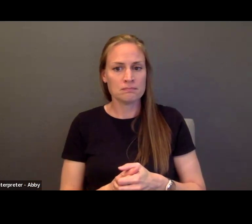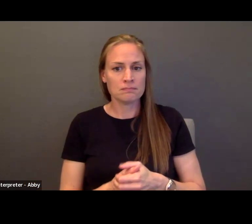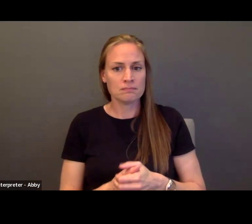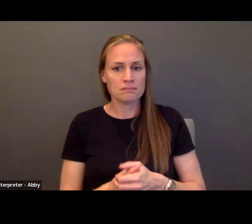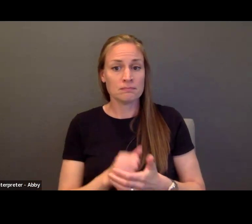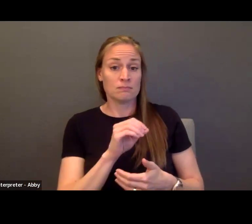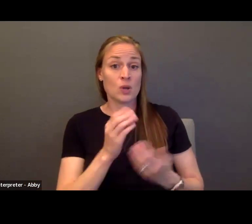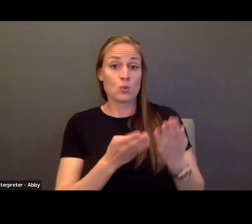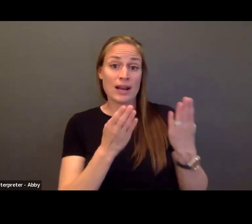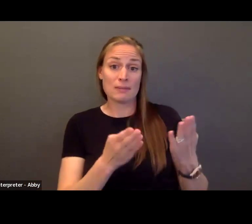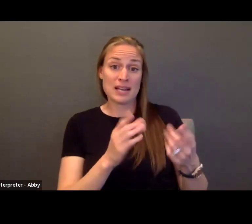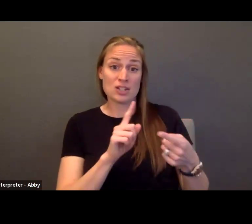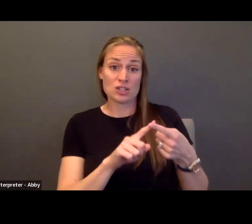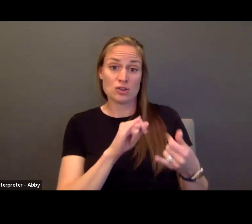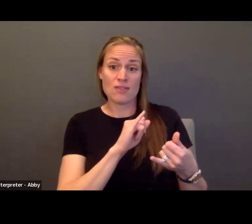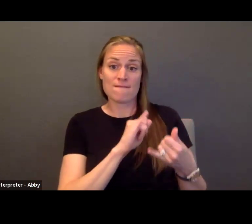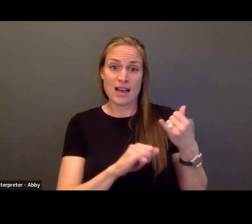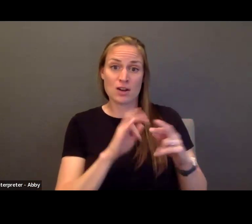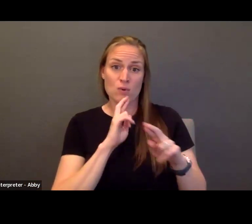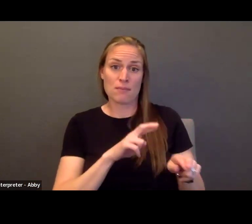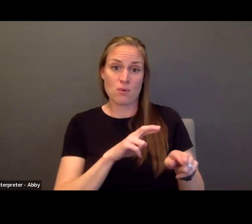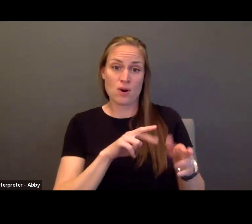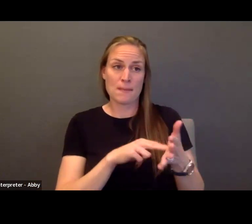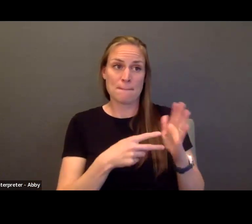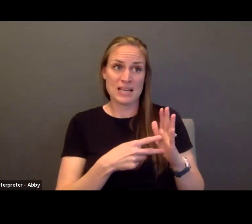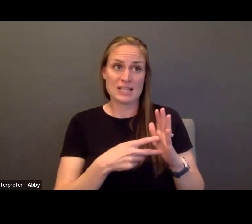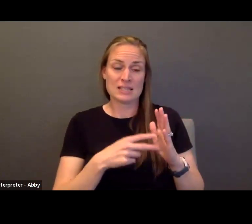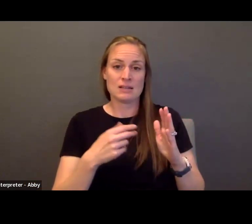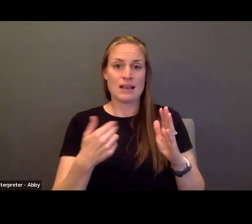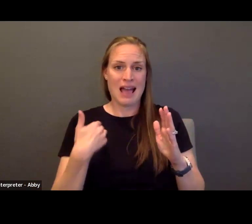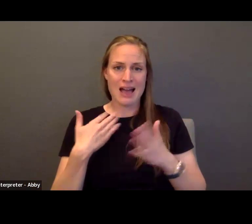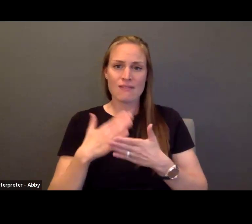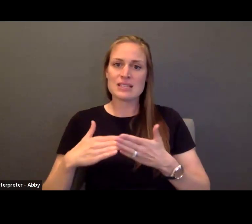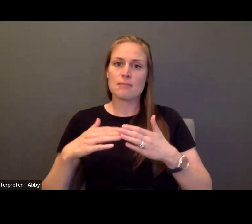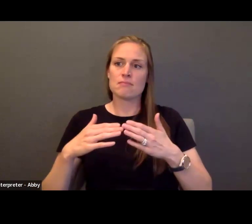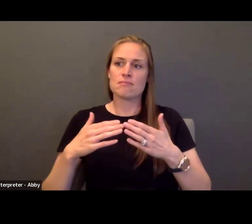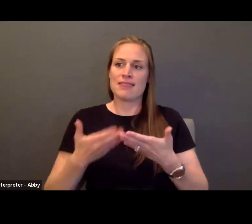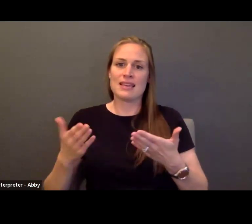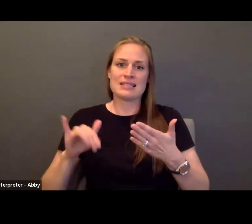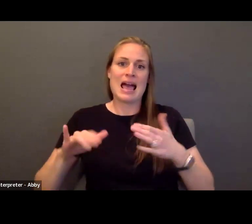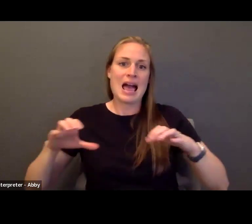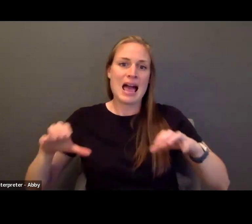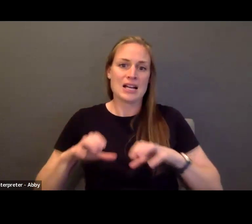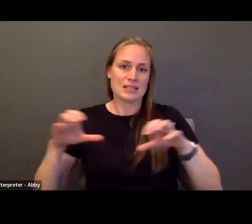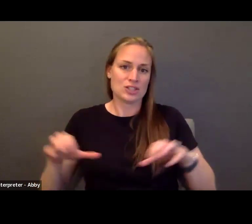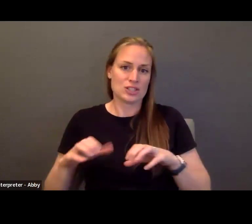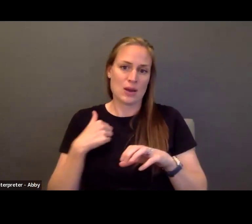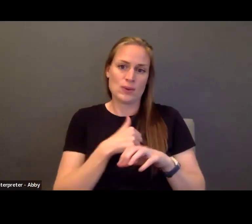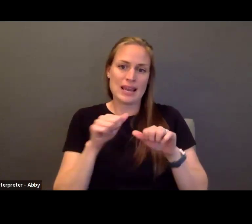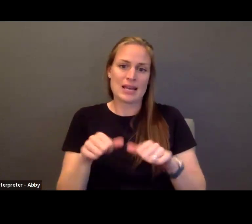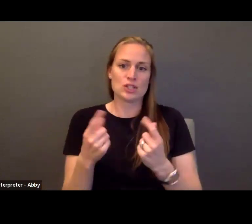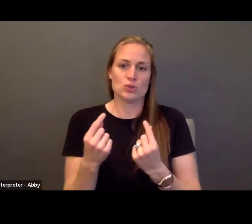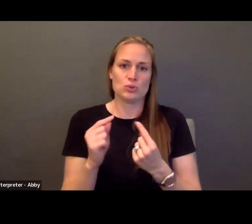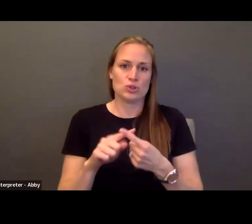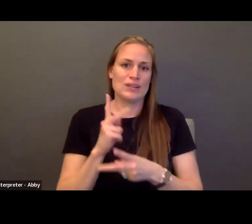if there's maybe some actionable things that we can all take away that we can do to keep moving this forward, even as this